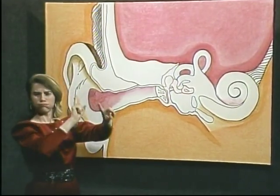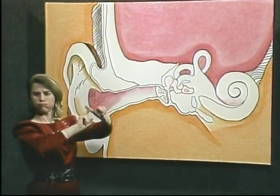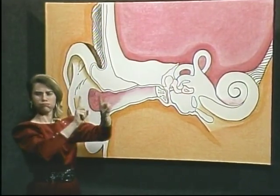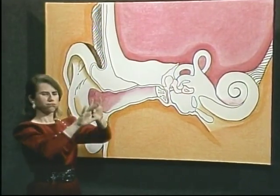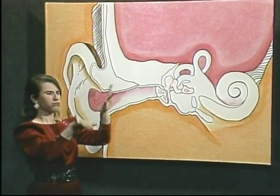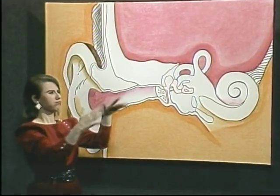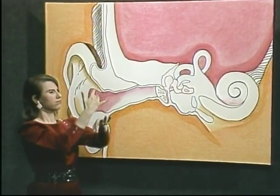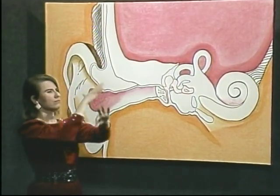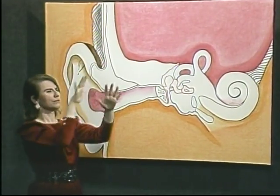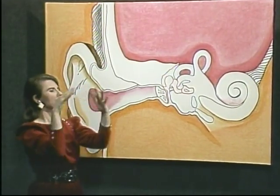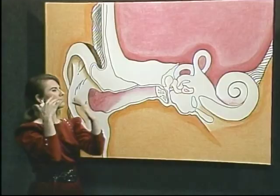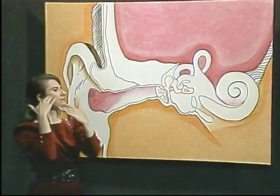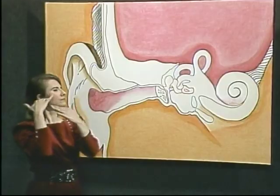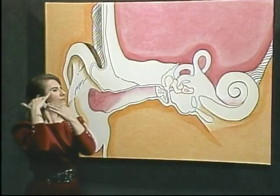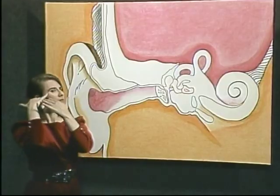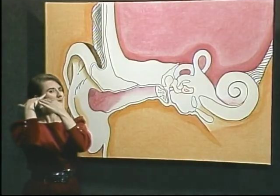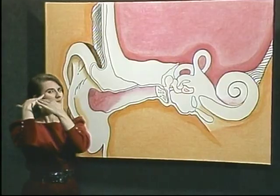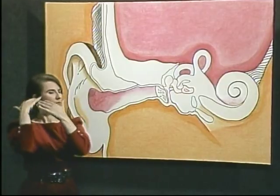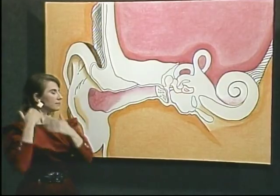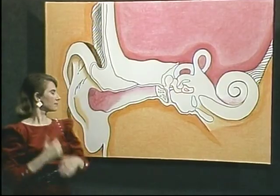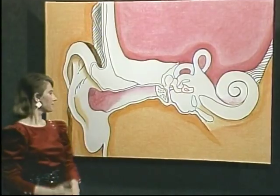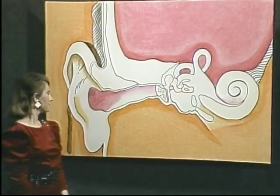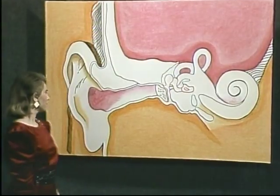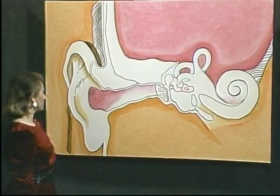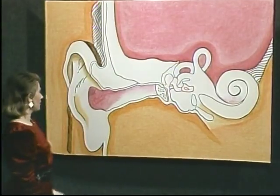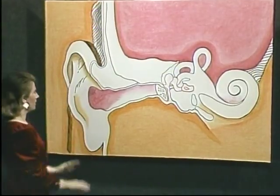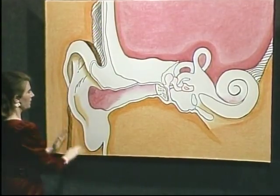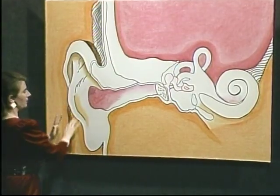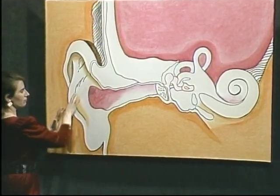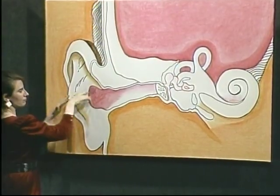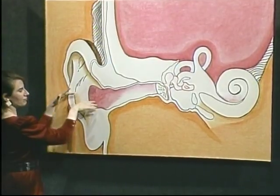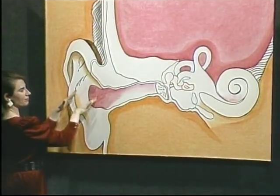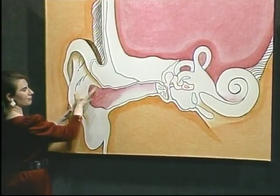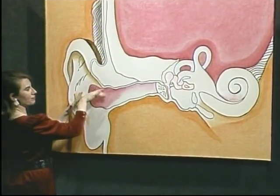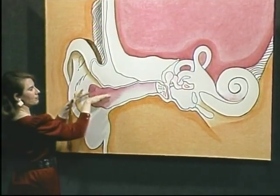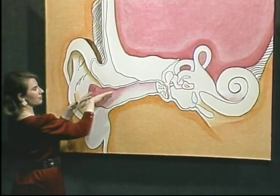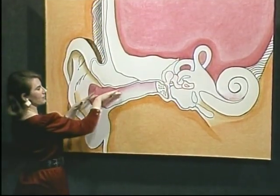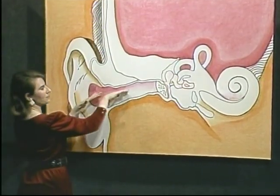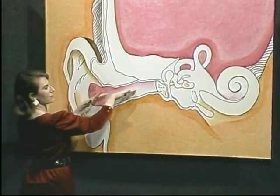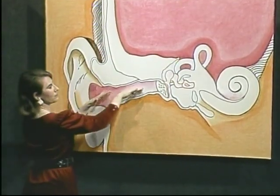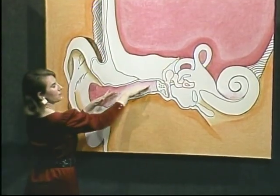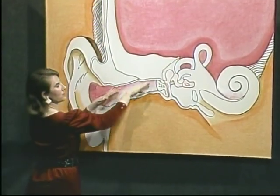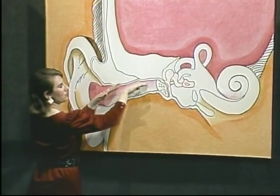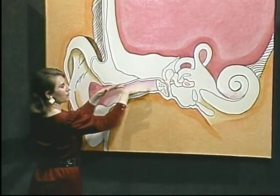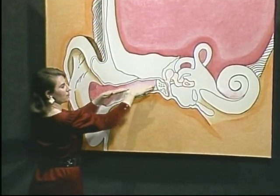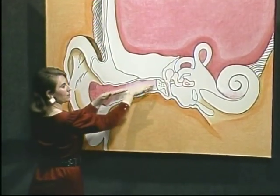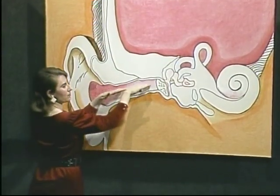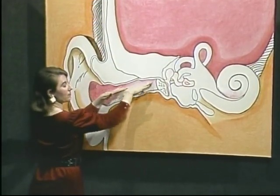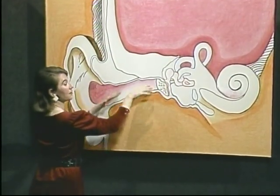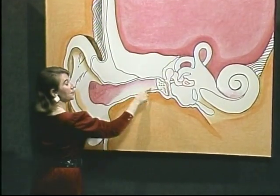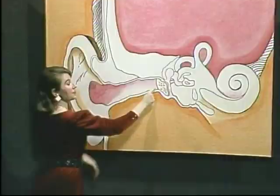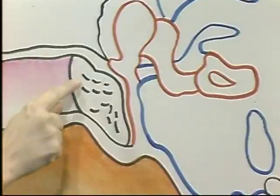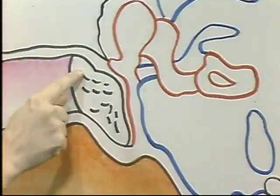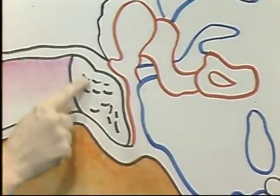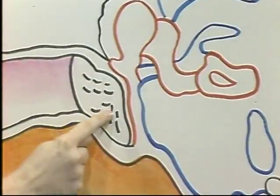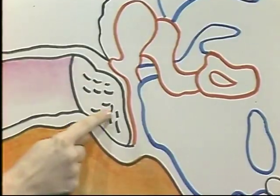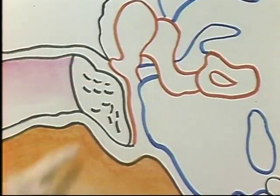The different sound waves travel into the ear. They continue traveling down the ear canal to